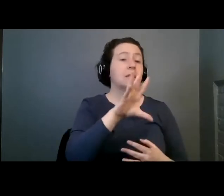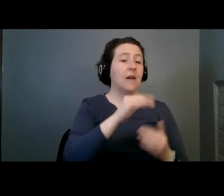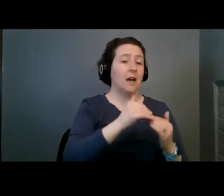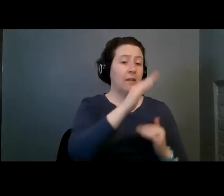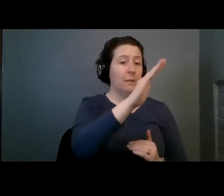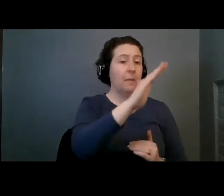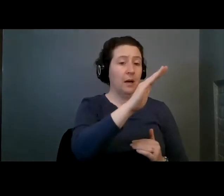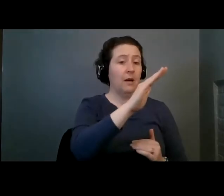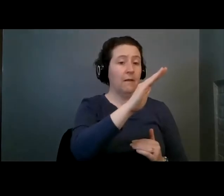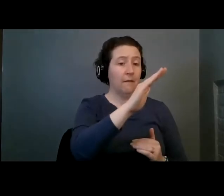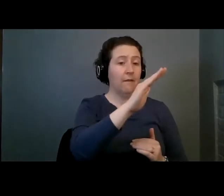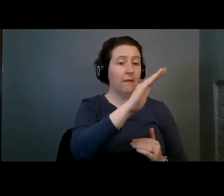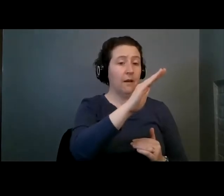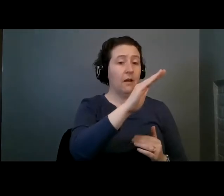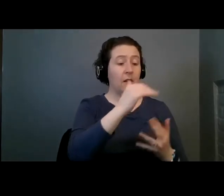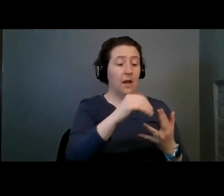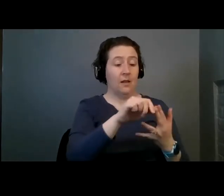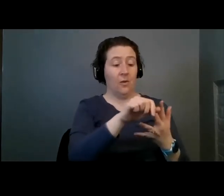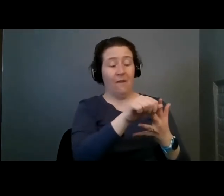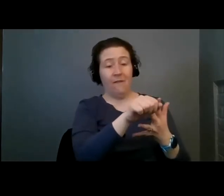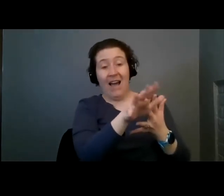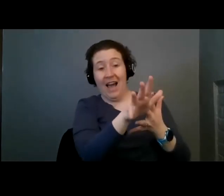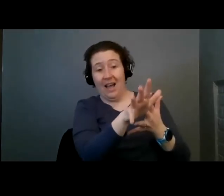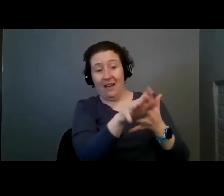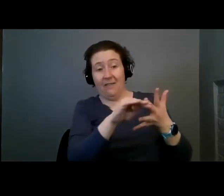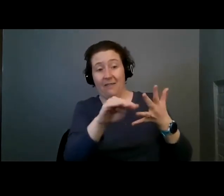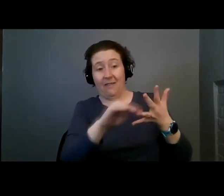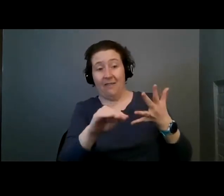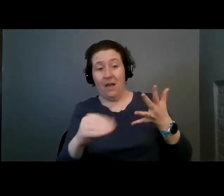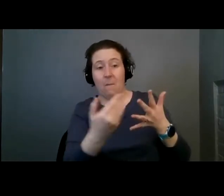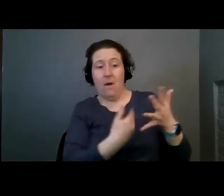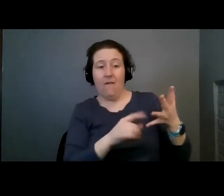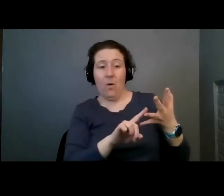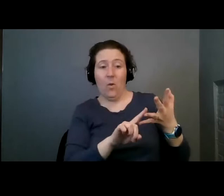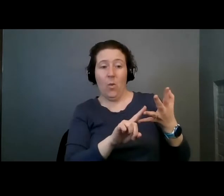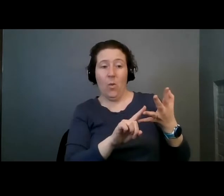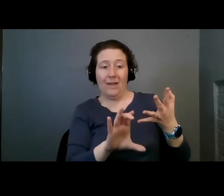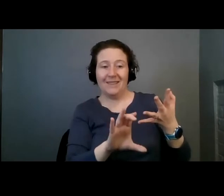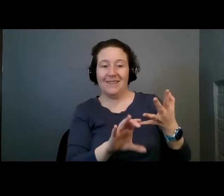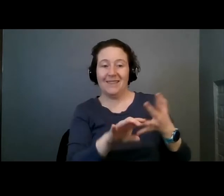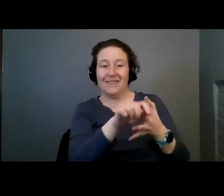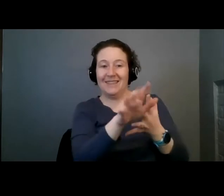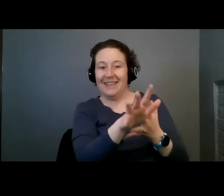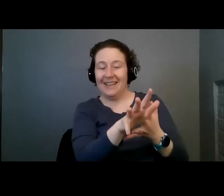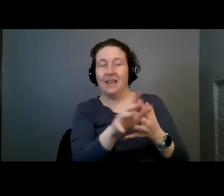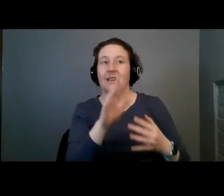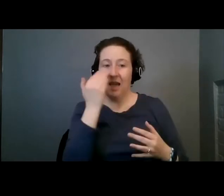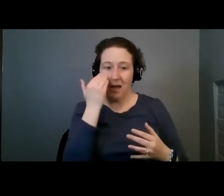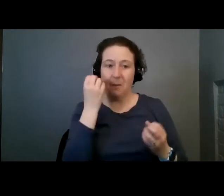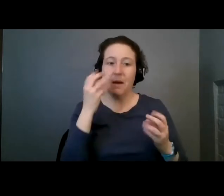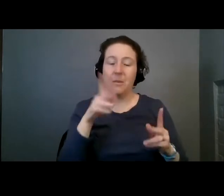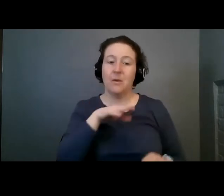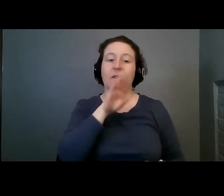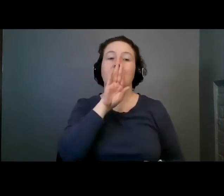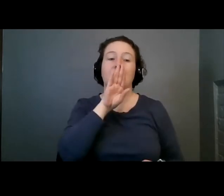population and 5 tiers to move through. We know this continues to be frustrating for many in our community, but